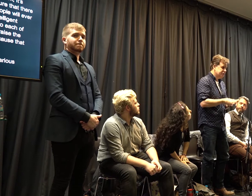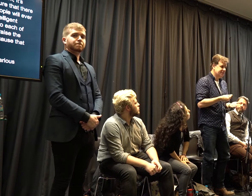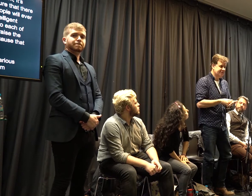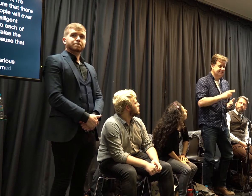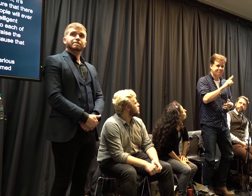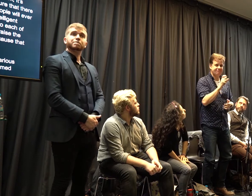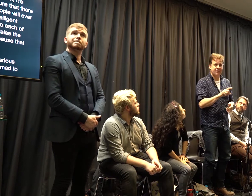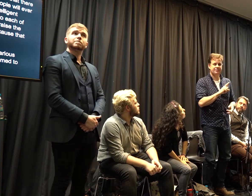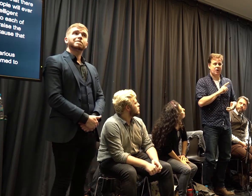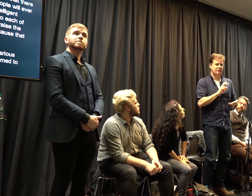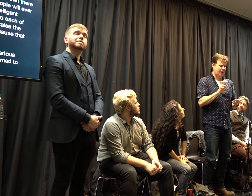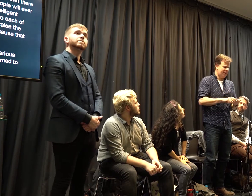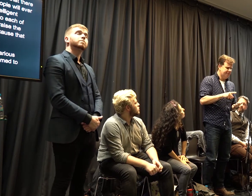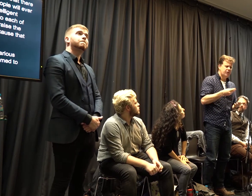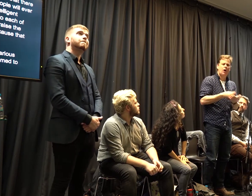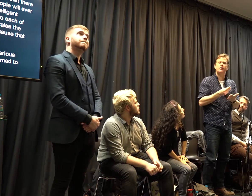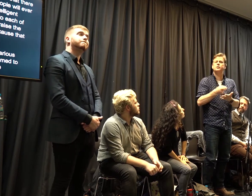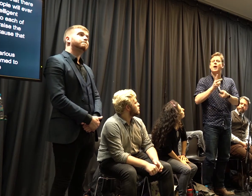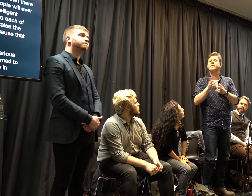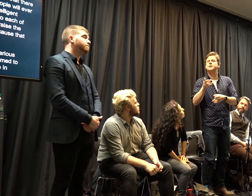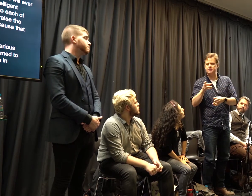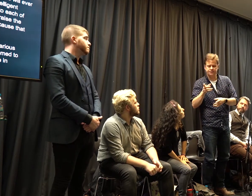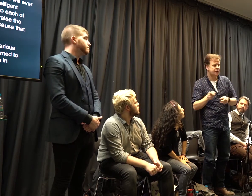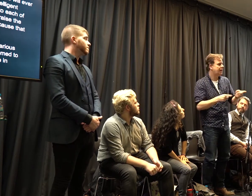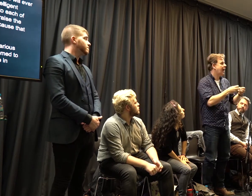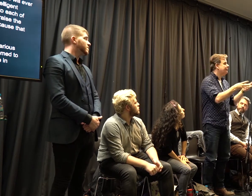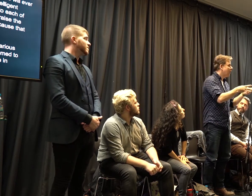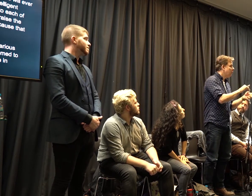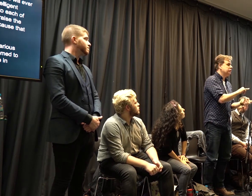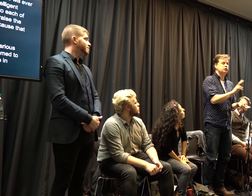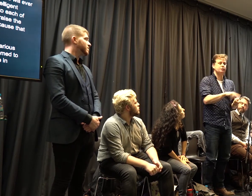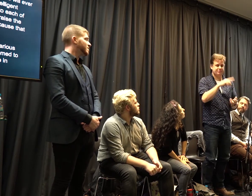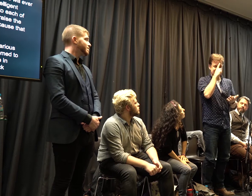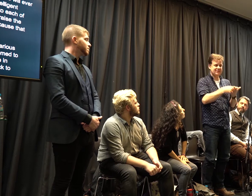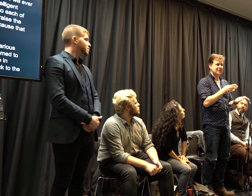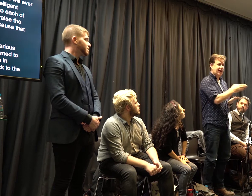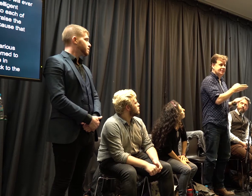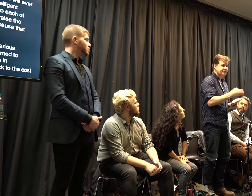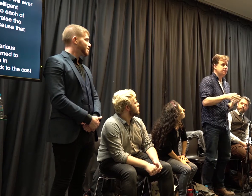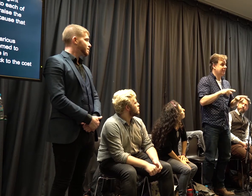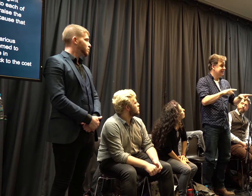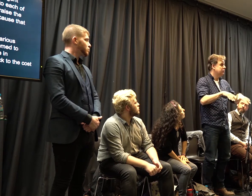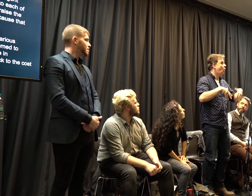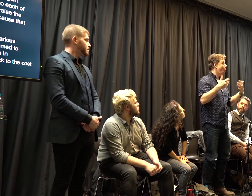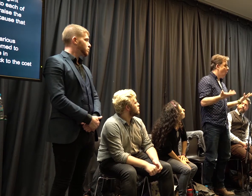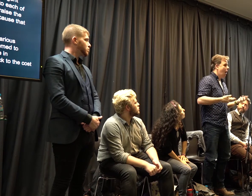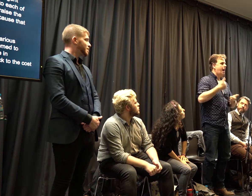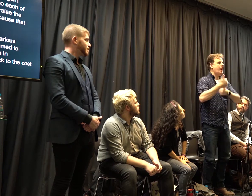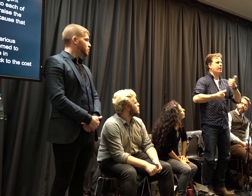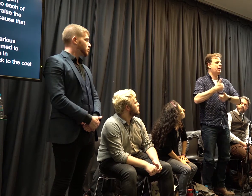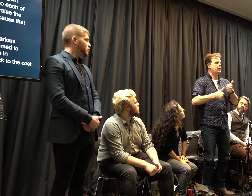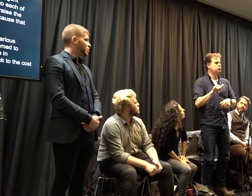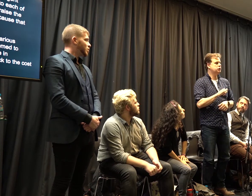interpreted performances. So just going back to the cost question, the cost of interpreters and the cost of the